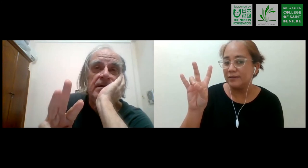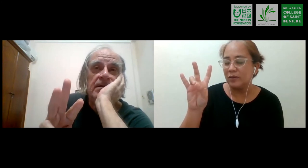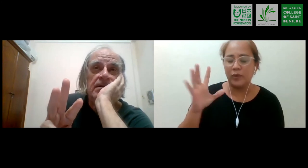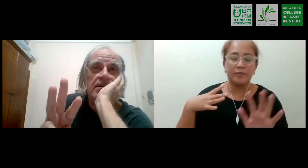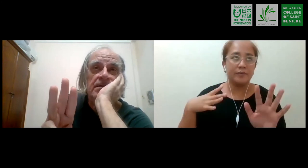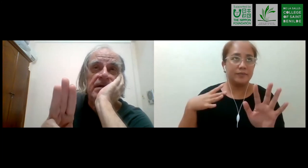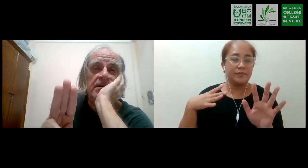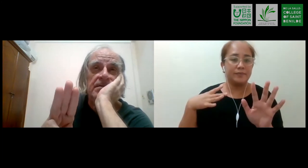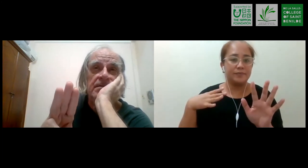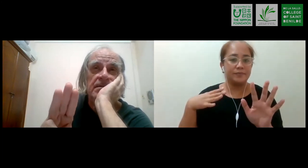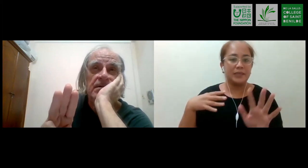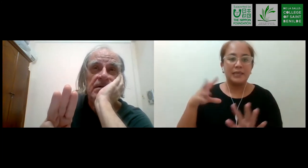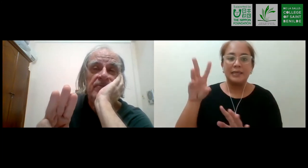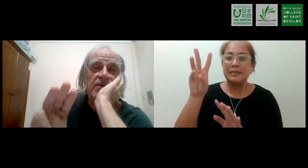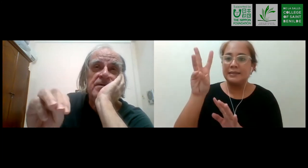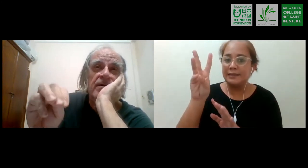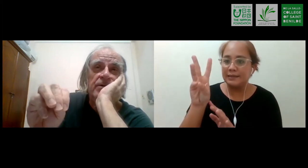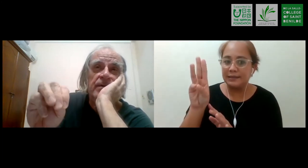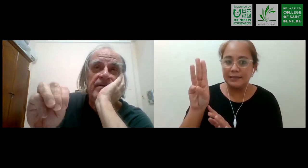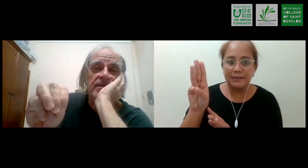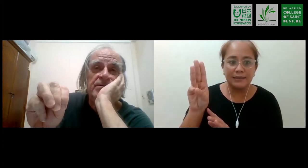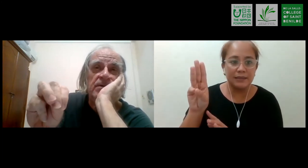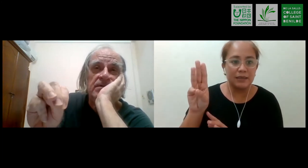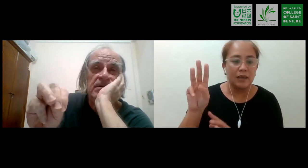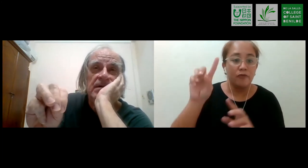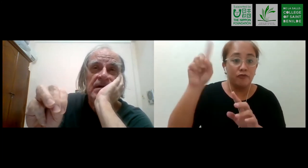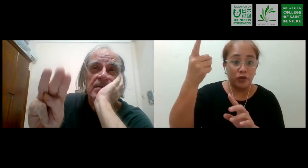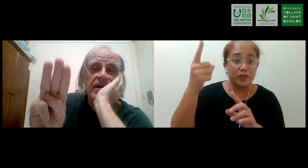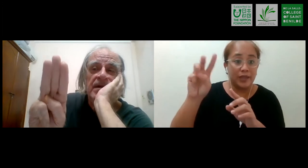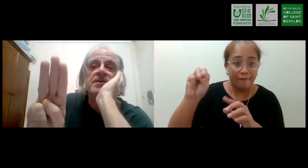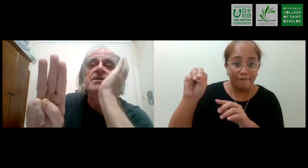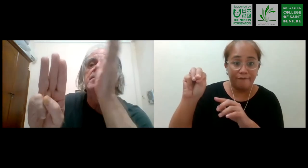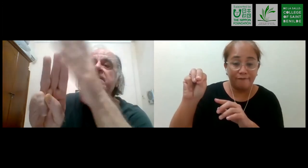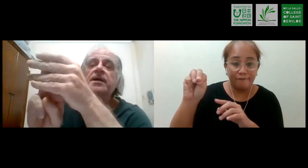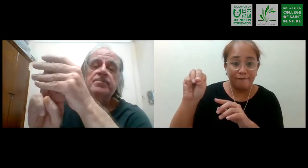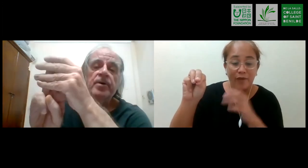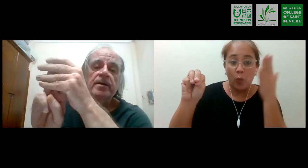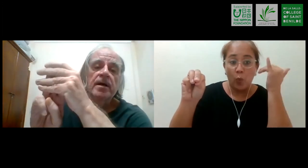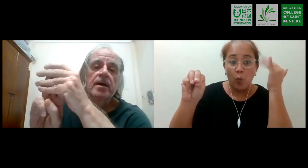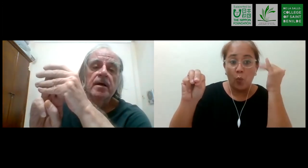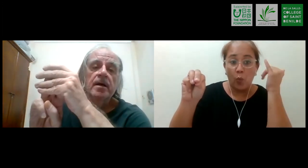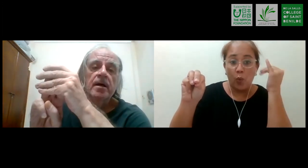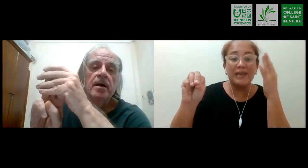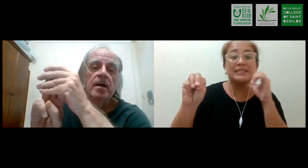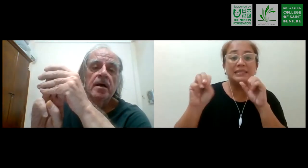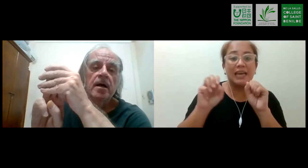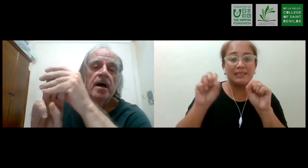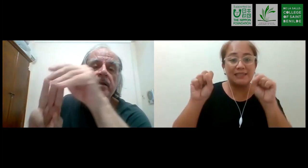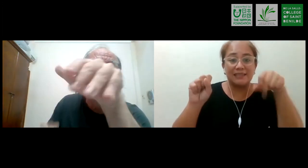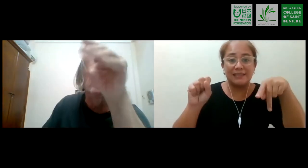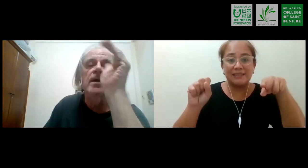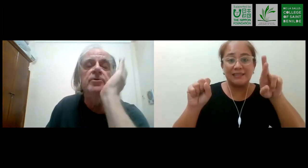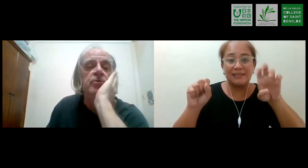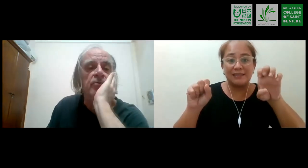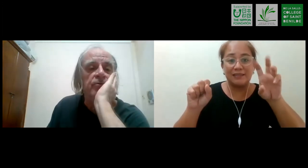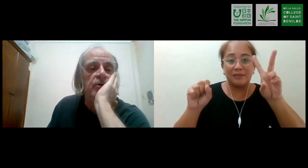wait, 6, first of all, you would have this one because it's not spread.